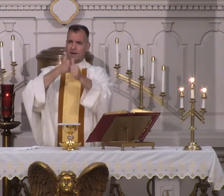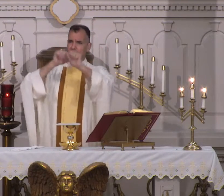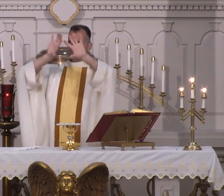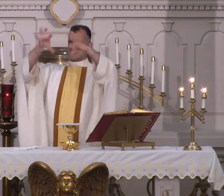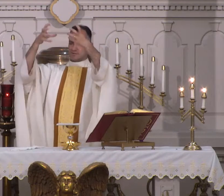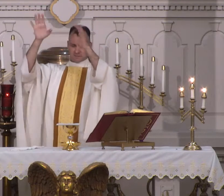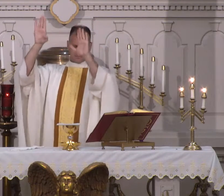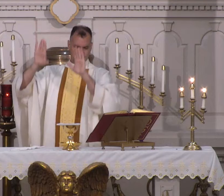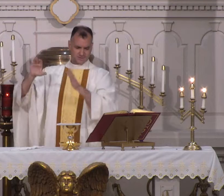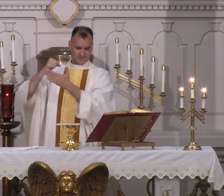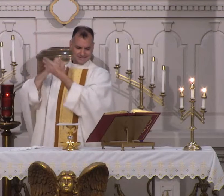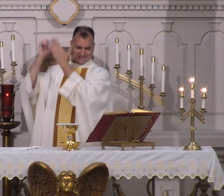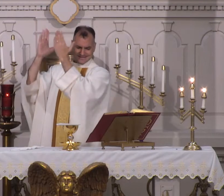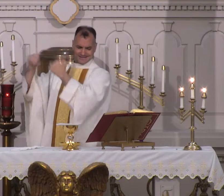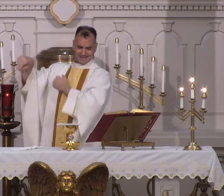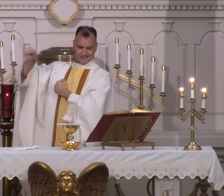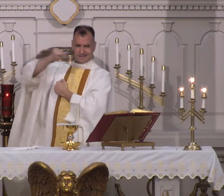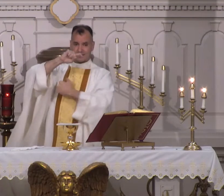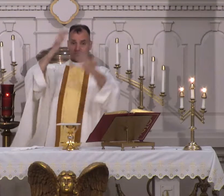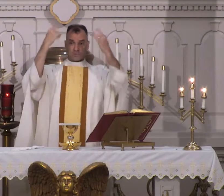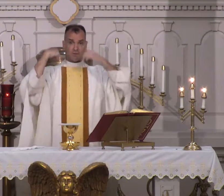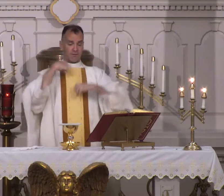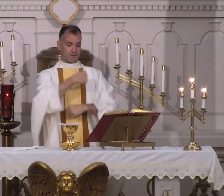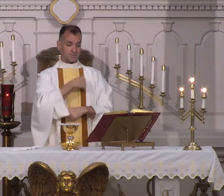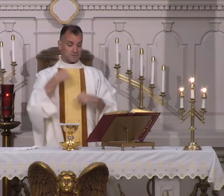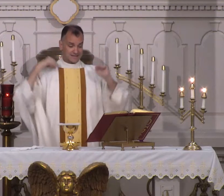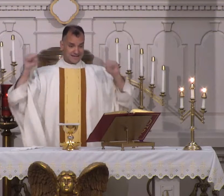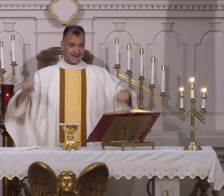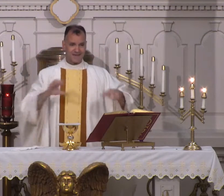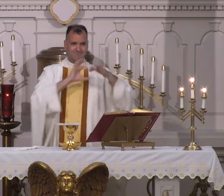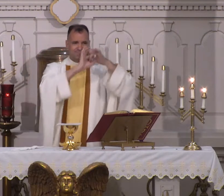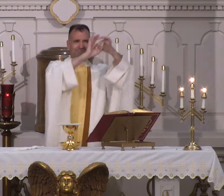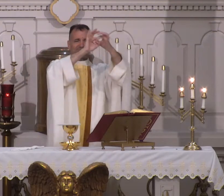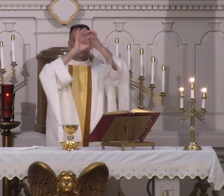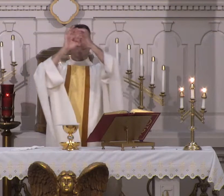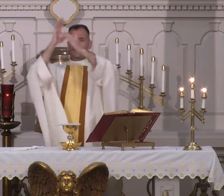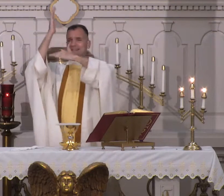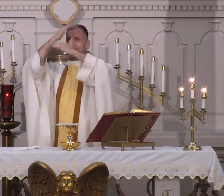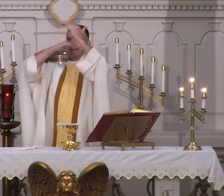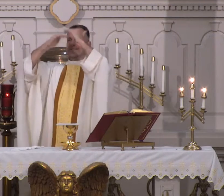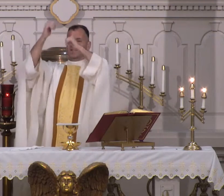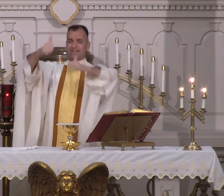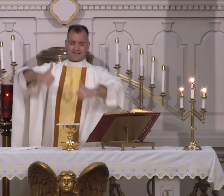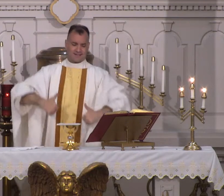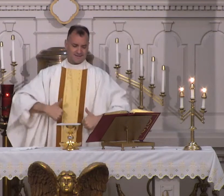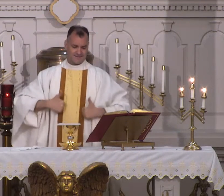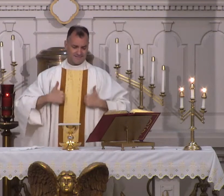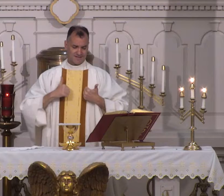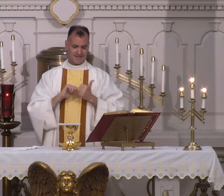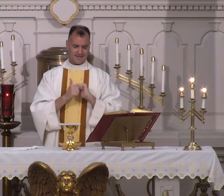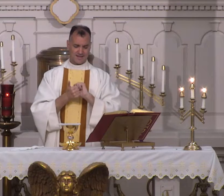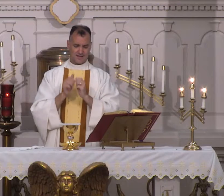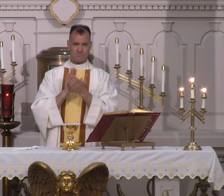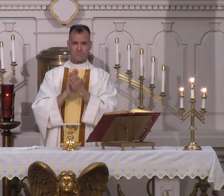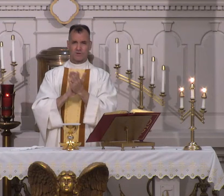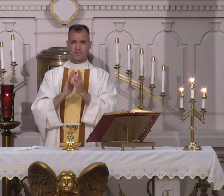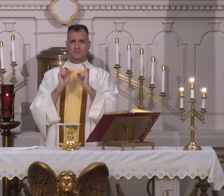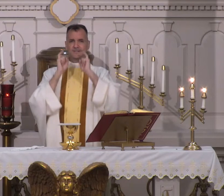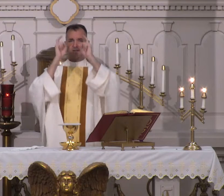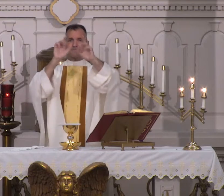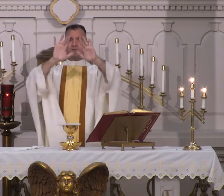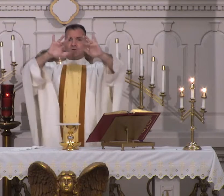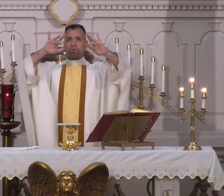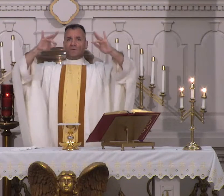Blessed Joseph, her spouse, with the blessed apostles and all the saints who have pleased you throughout the ages, we may merit to be co-heirs to eternal